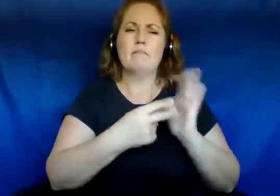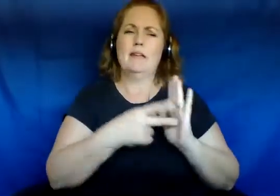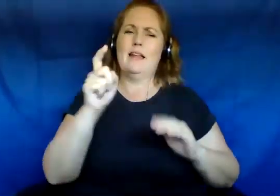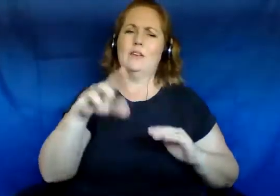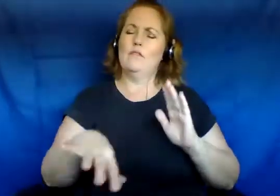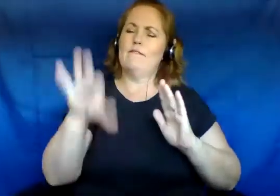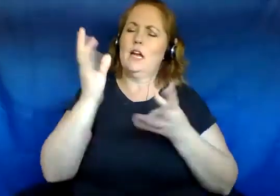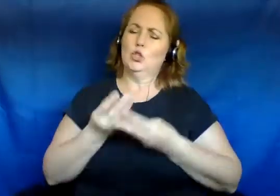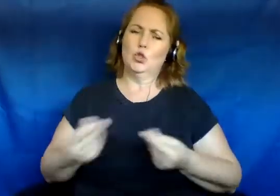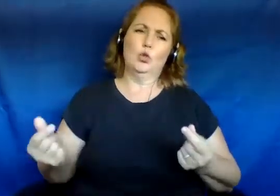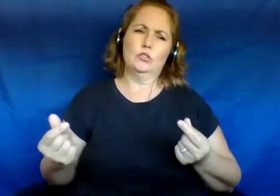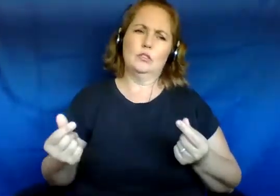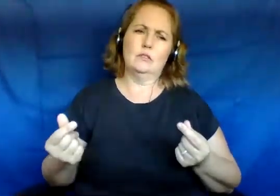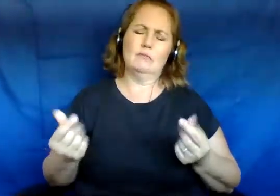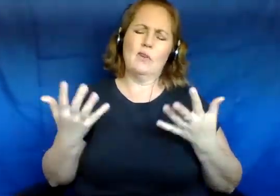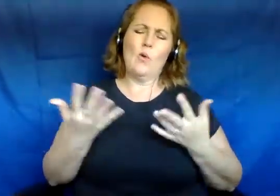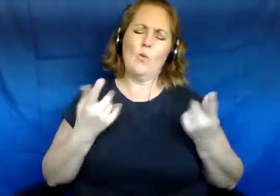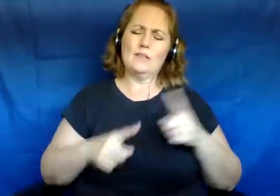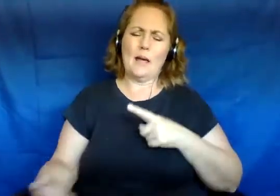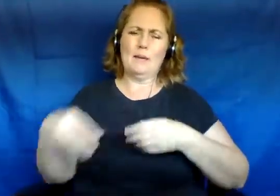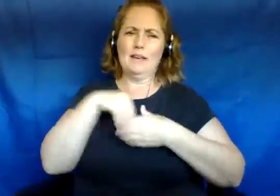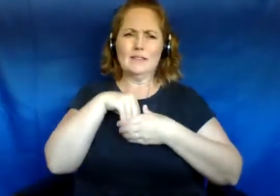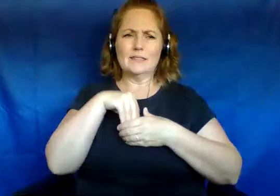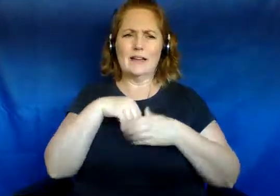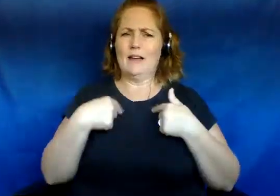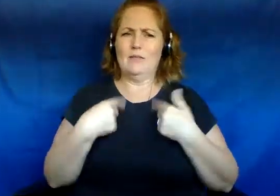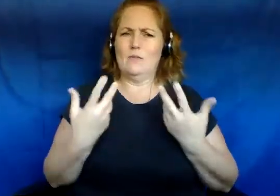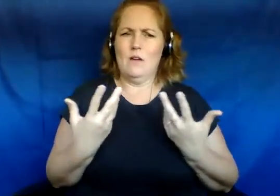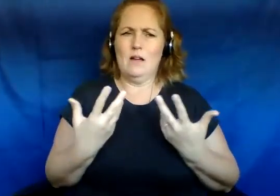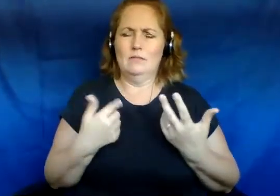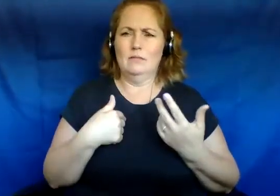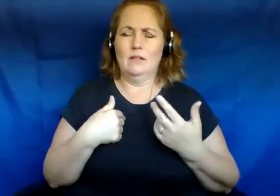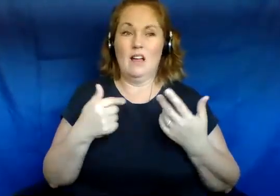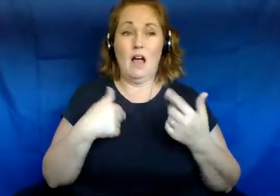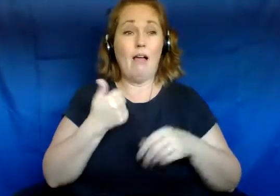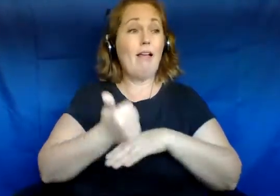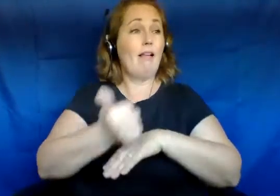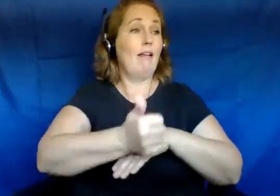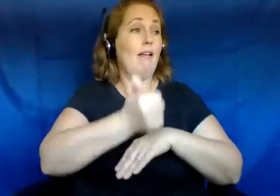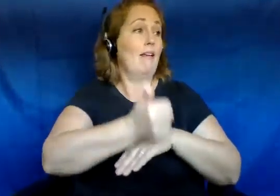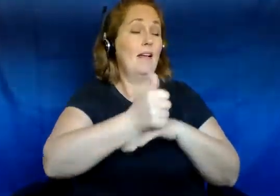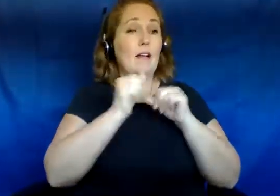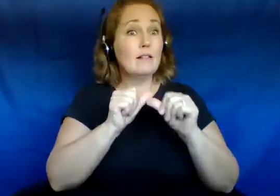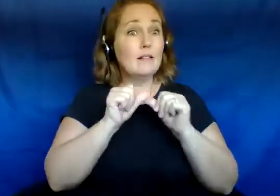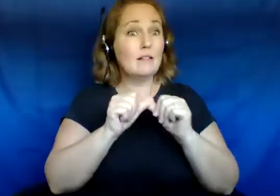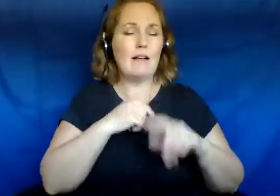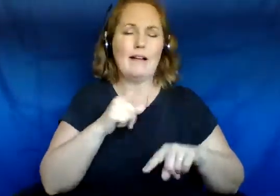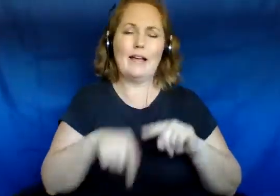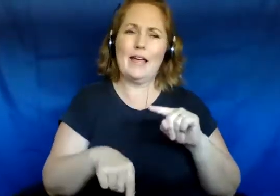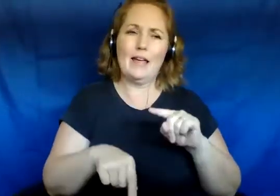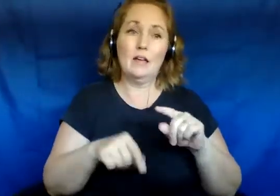what is going on inside of me. I cannot ride the blame train. As long as